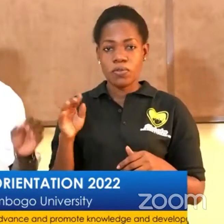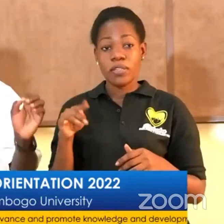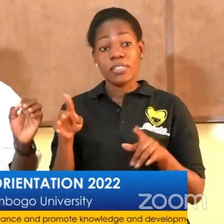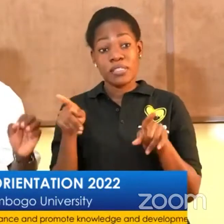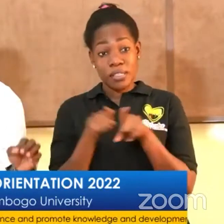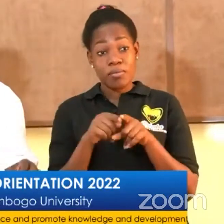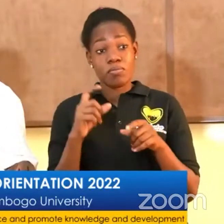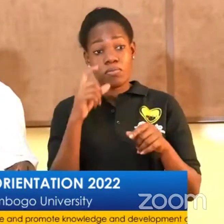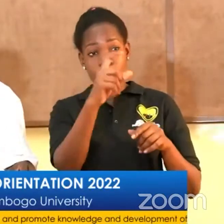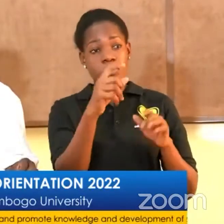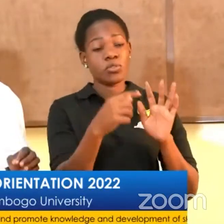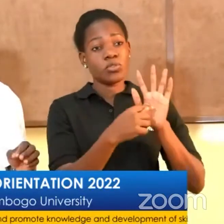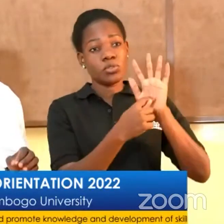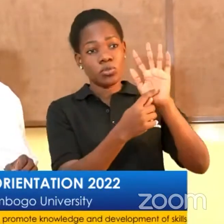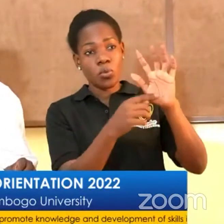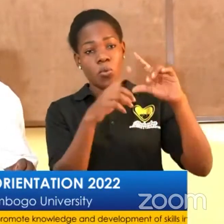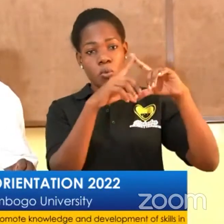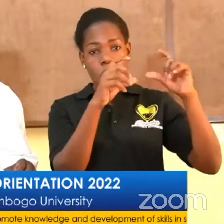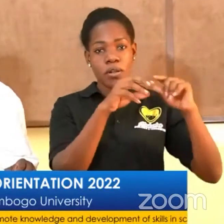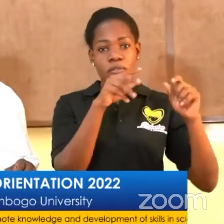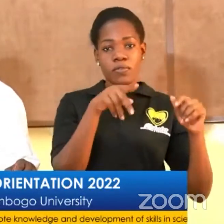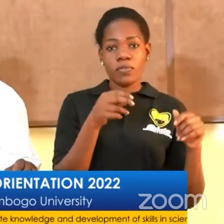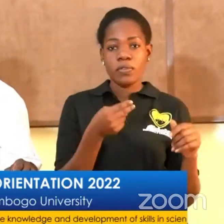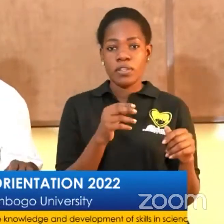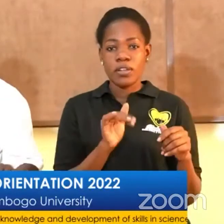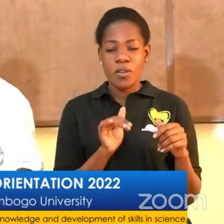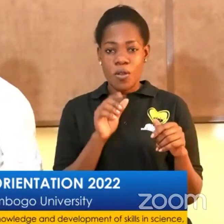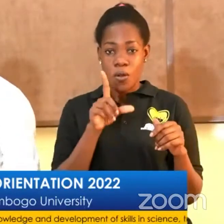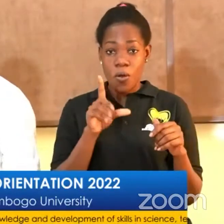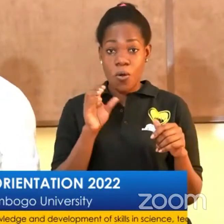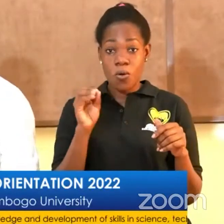saying philosophy and psychology.